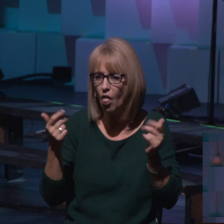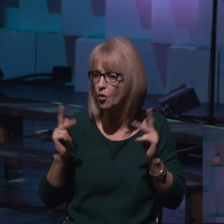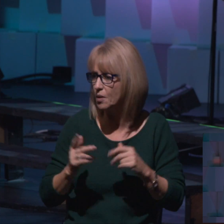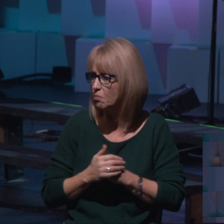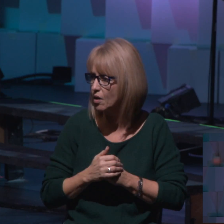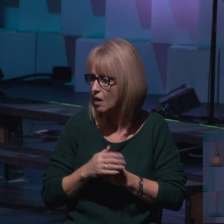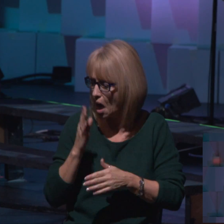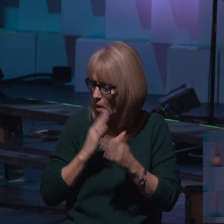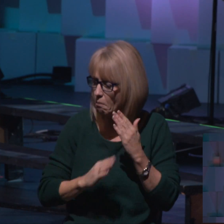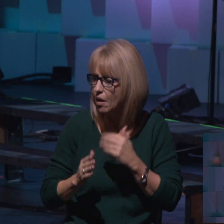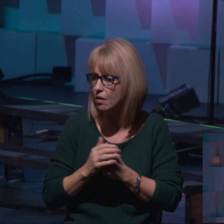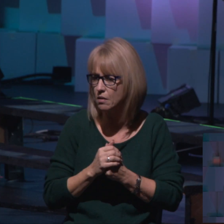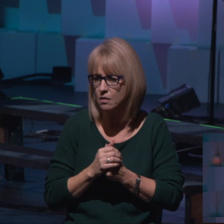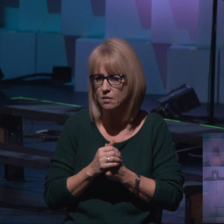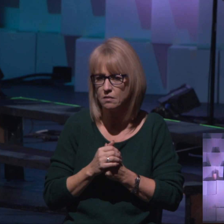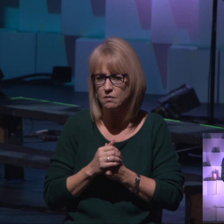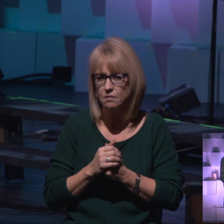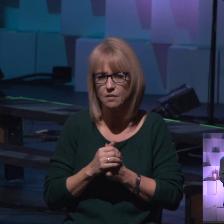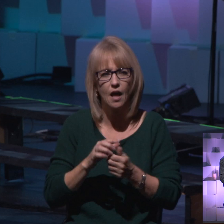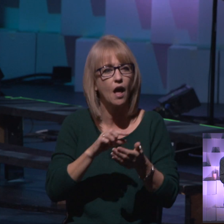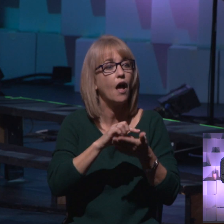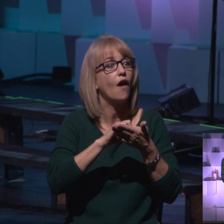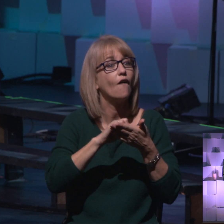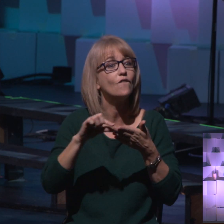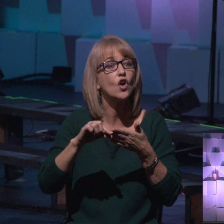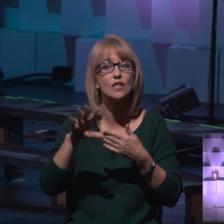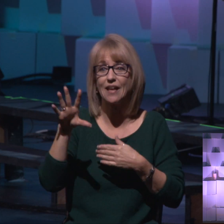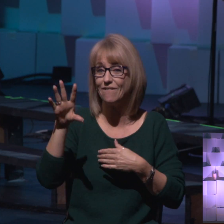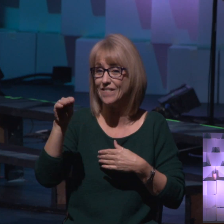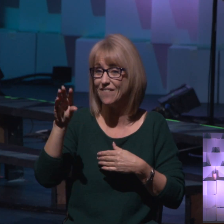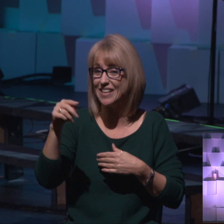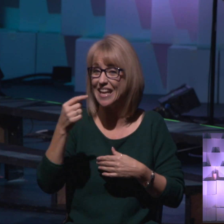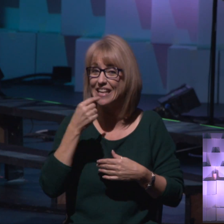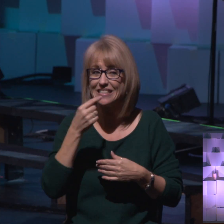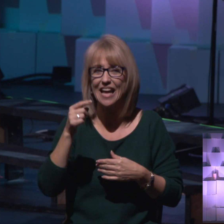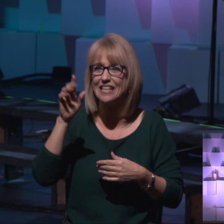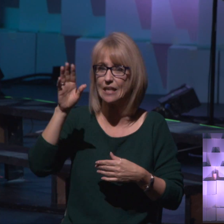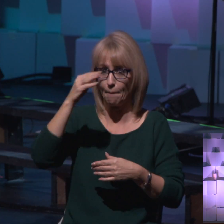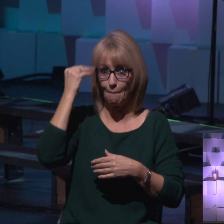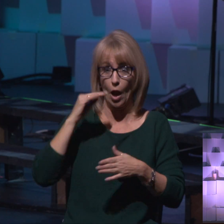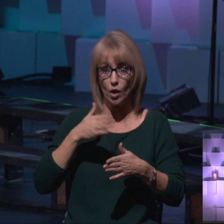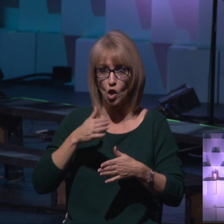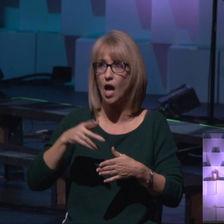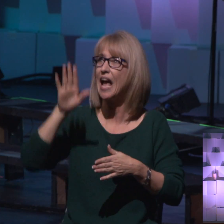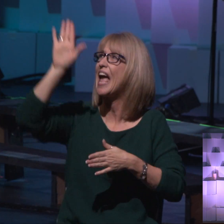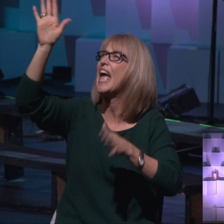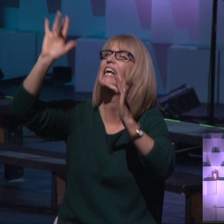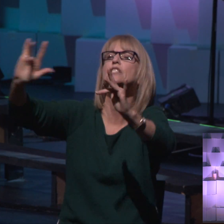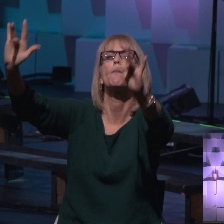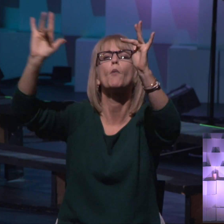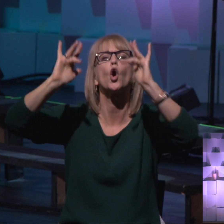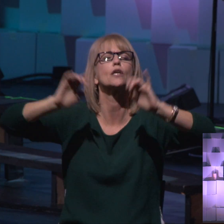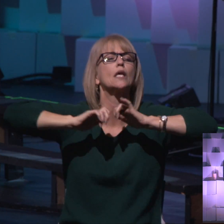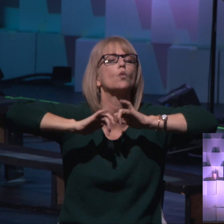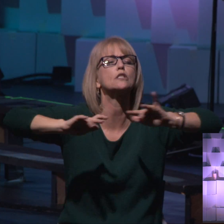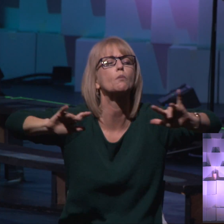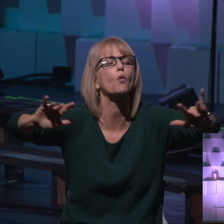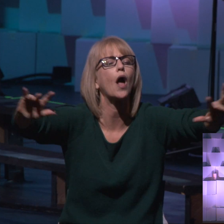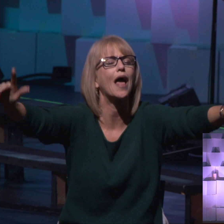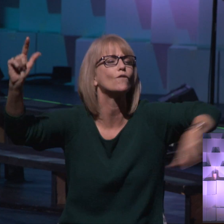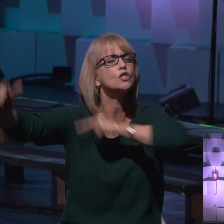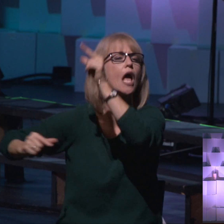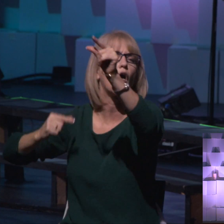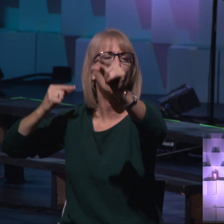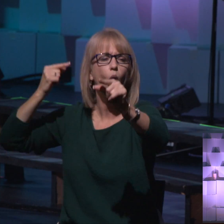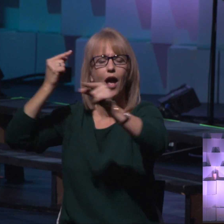verse number 50 of her song. She says, his mercy extends to those who fear him from generation to